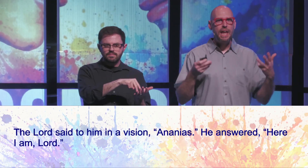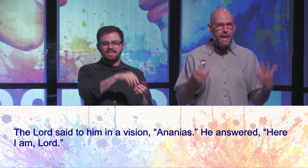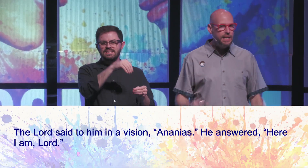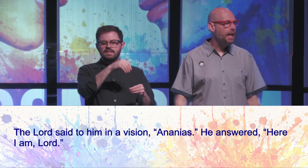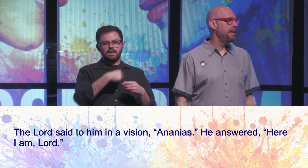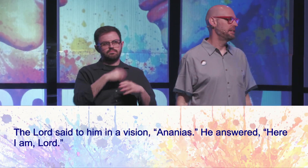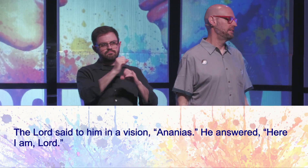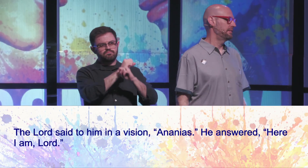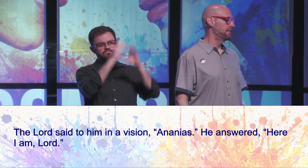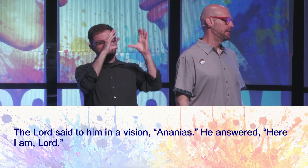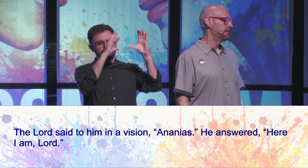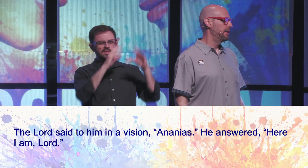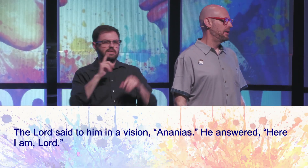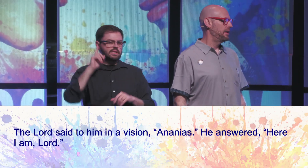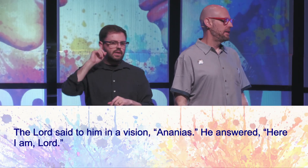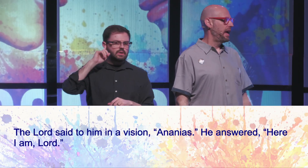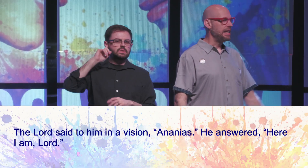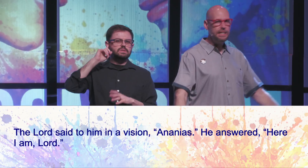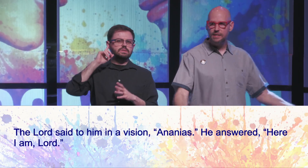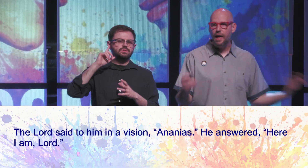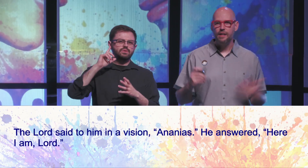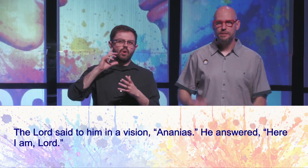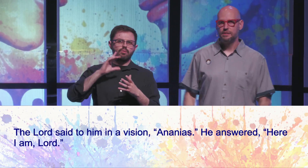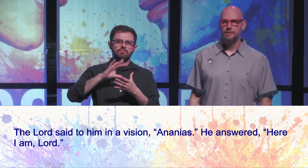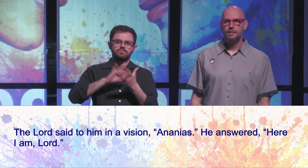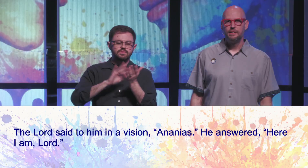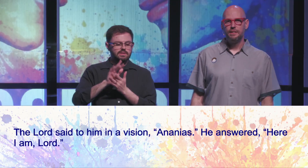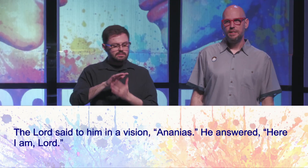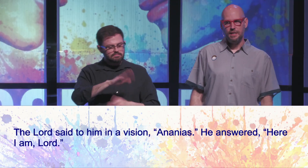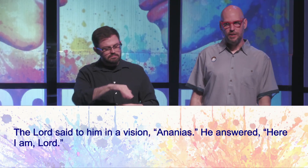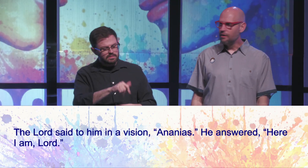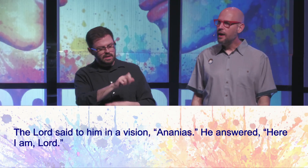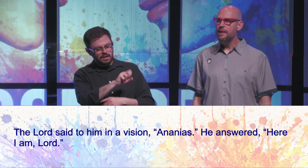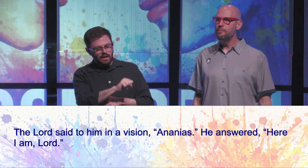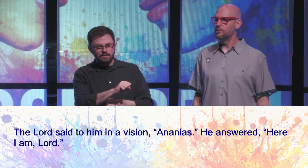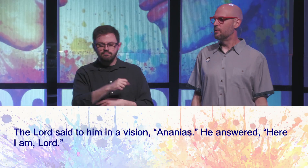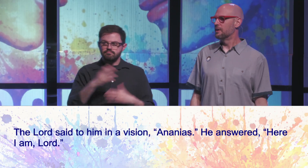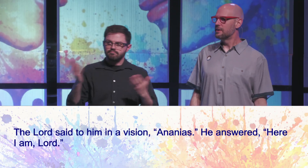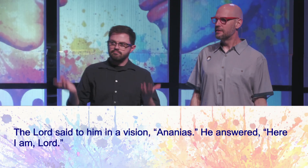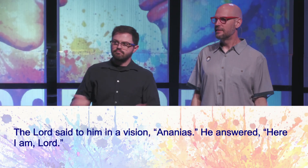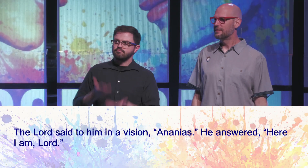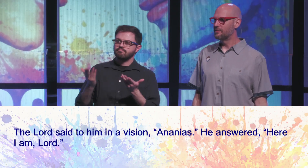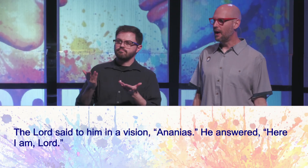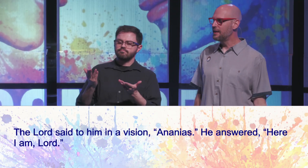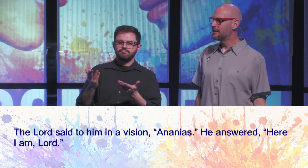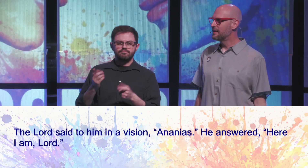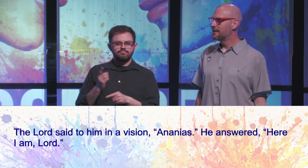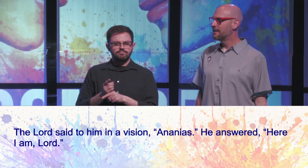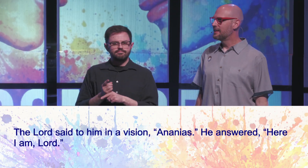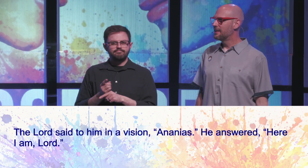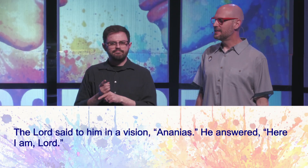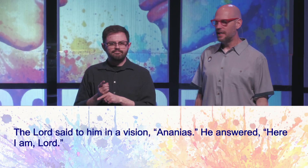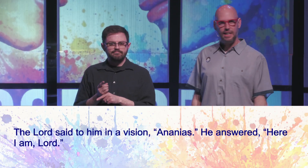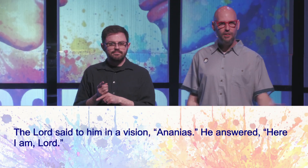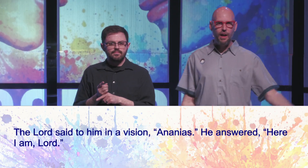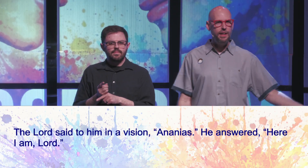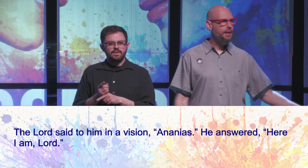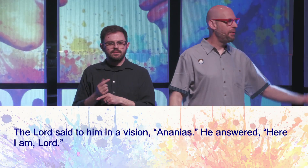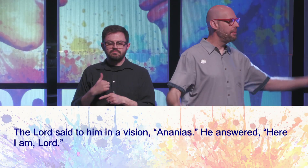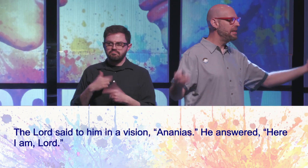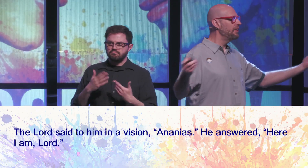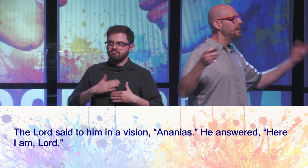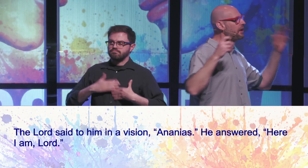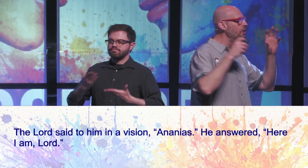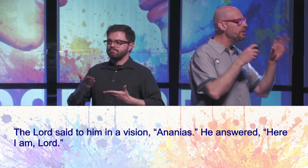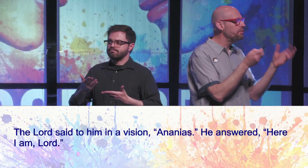him, Ananias. And he says, here I am, Lord, right? He's like, here I